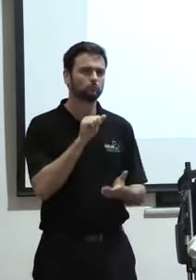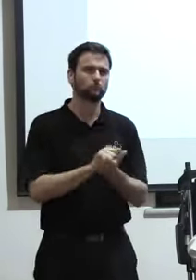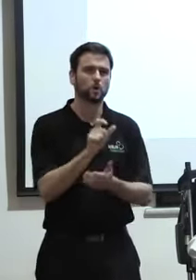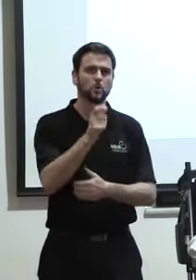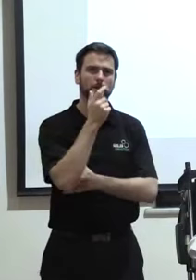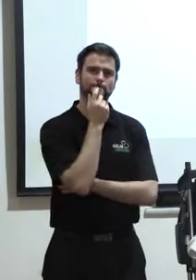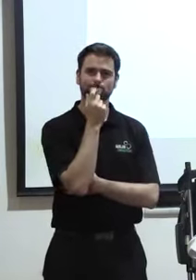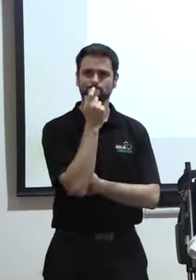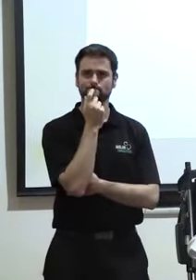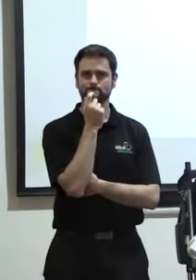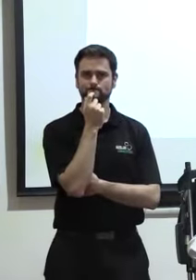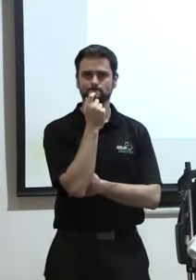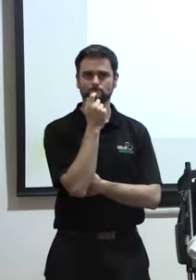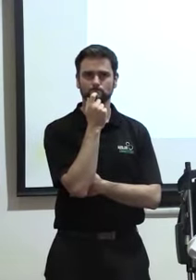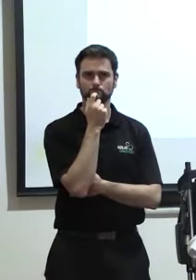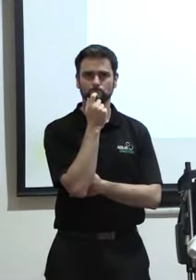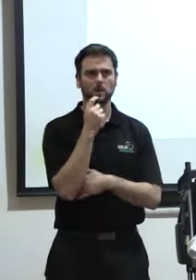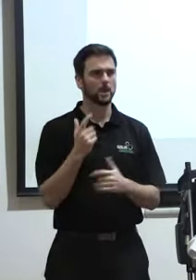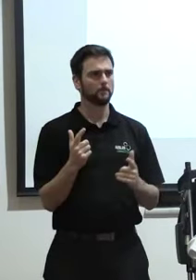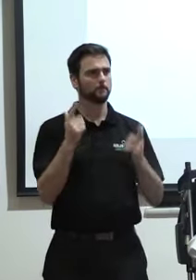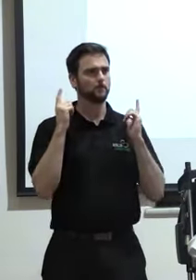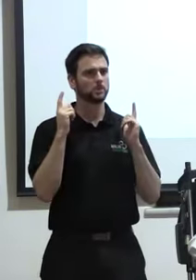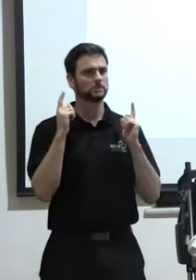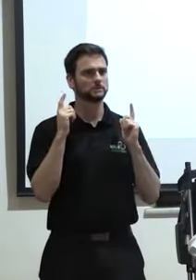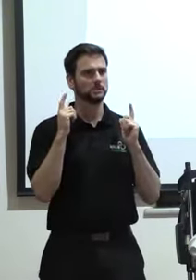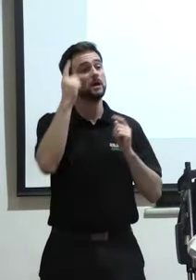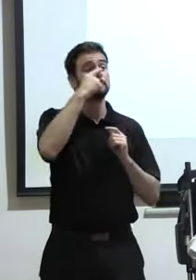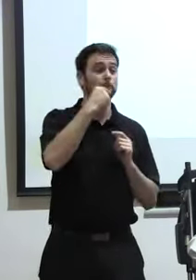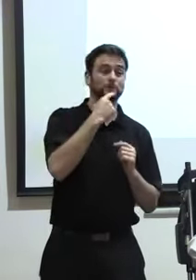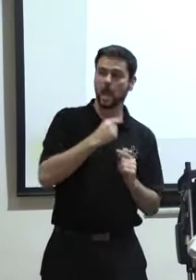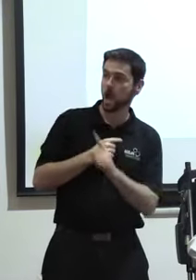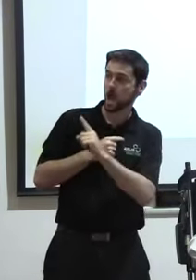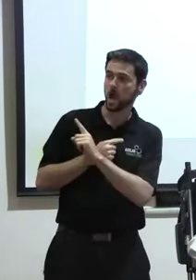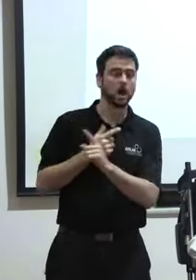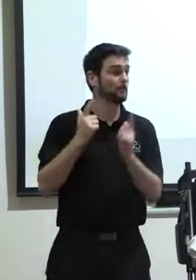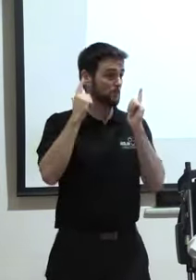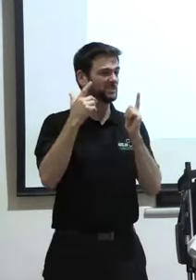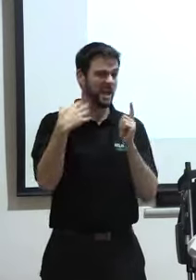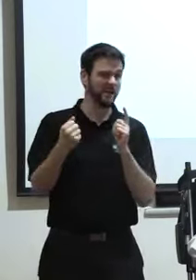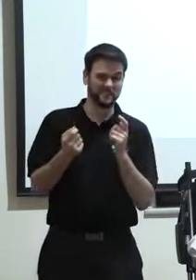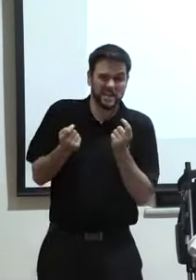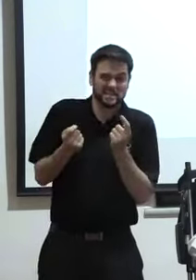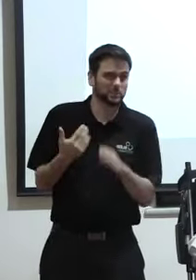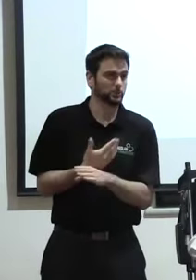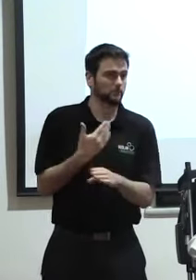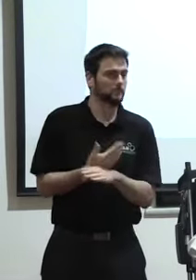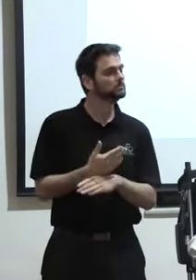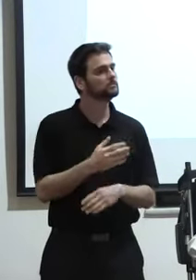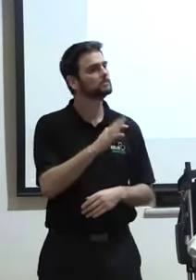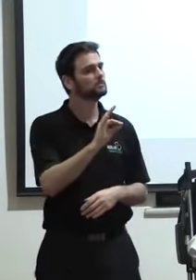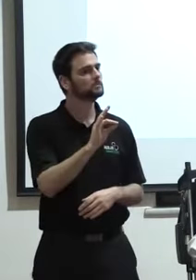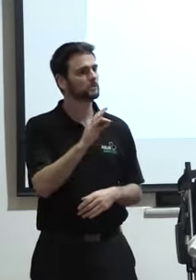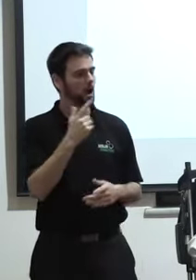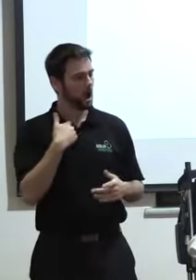Often, get told that they've got an easy job of, bossing people around. But if you're in charge of someone, you're responsible